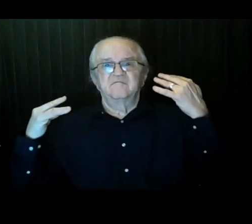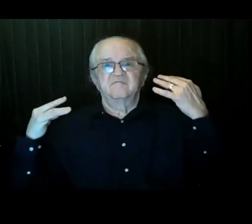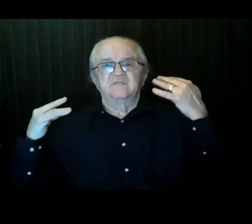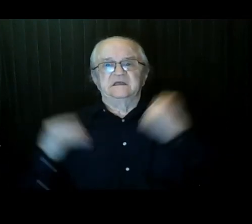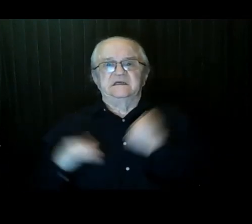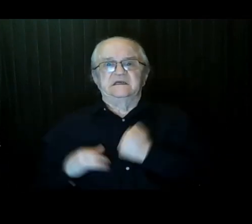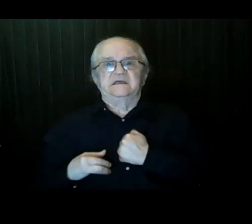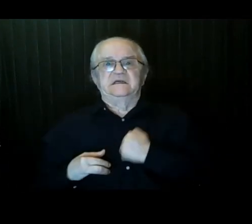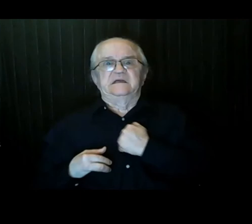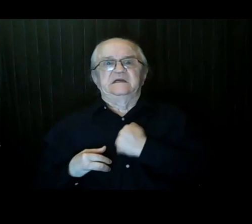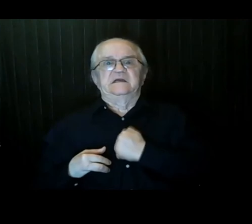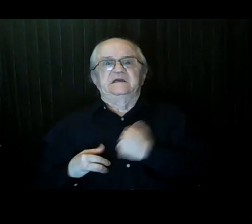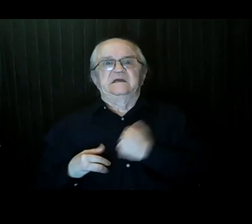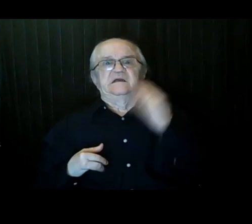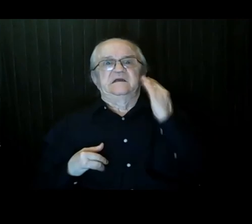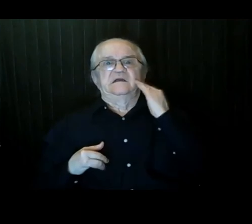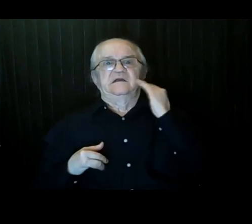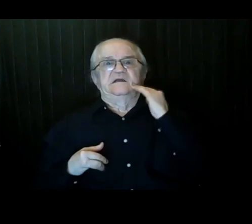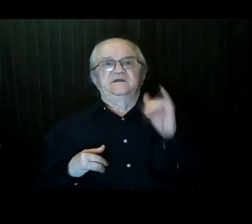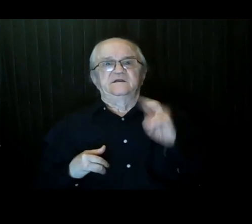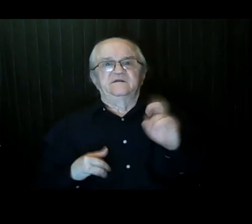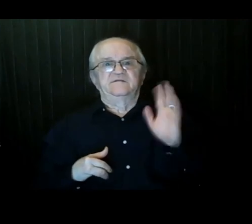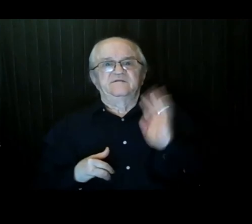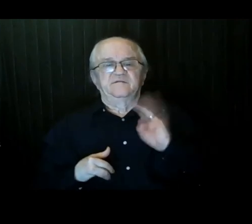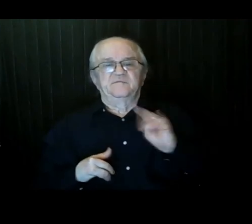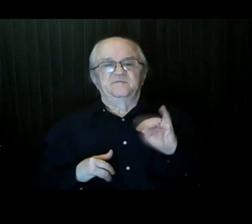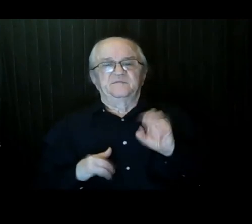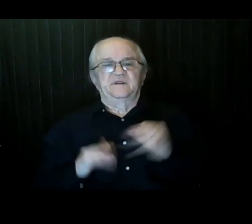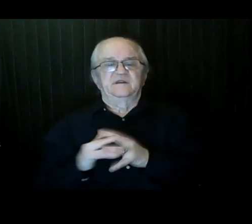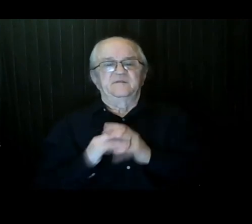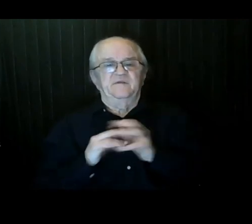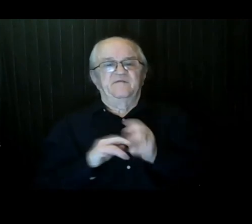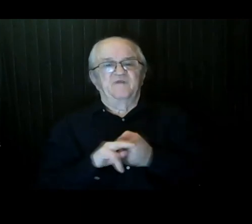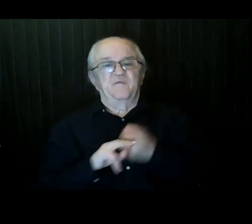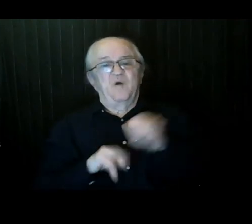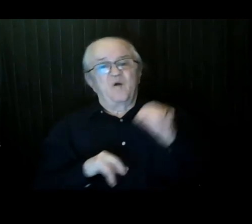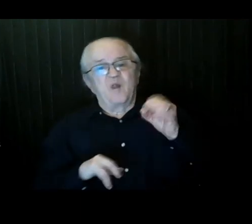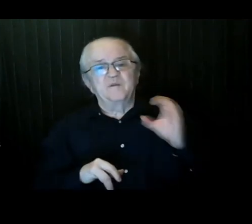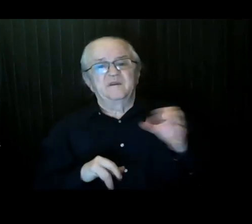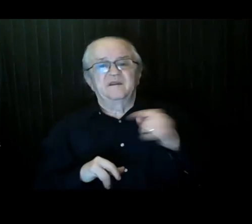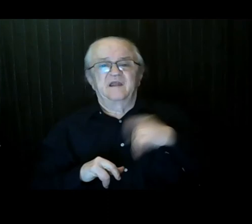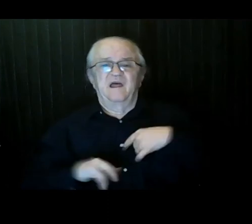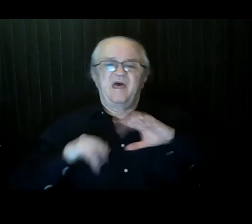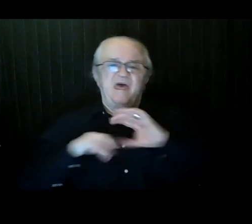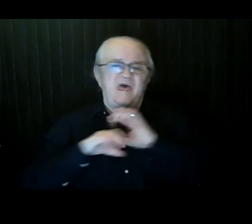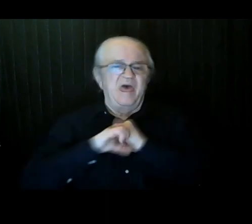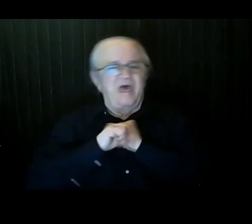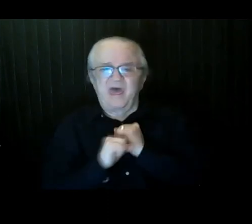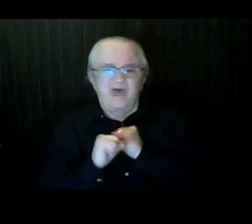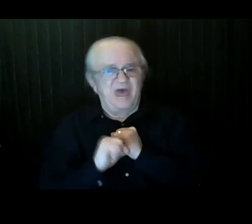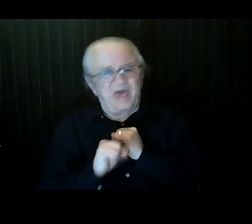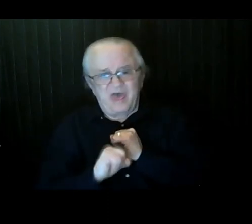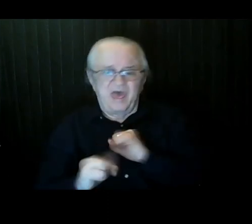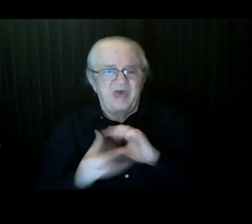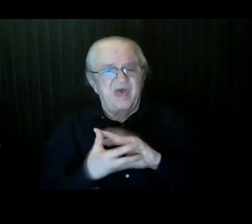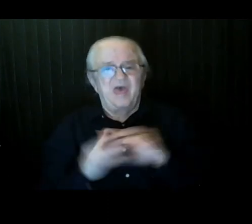but I know Jane Giroux. She was a former Miss America. She was from Oklahoma City. She came before. I told the whole story. And then the